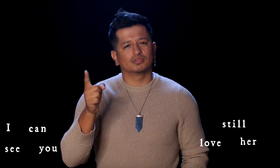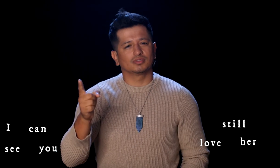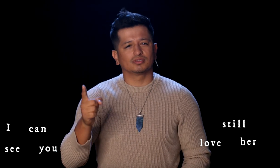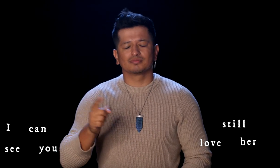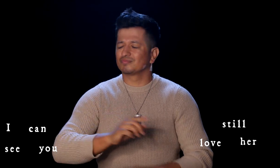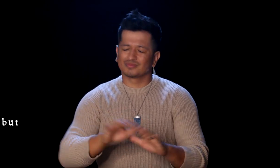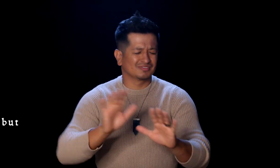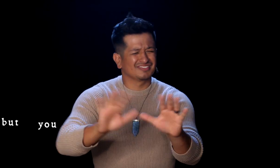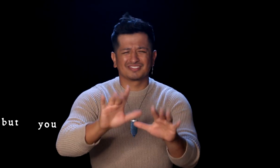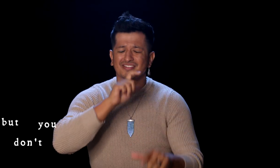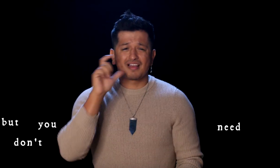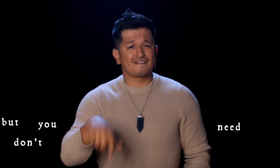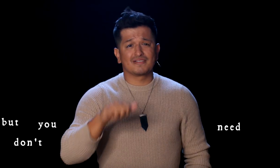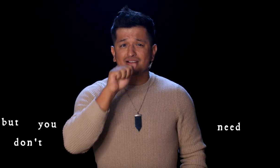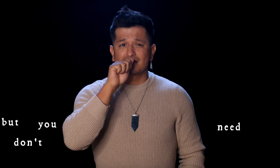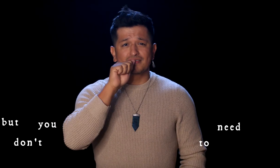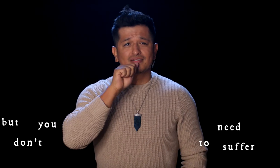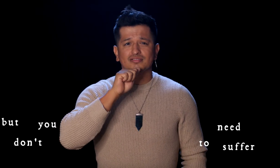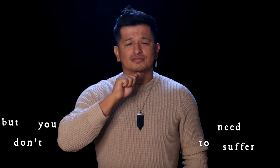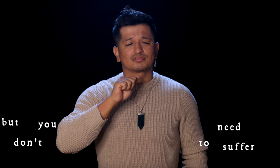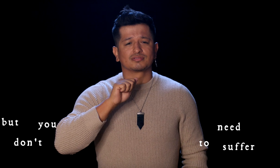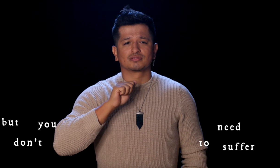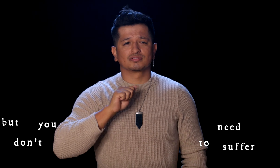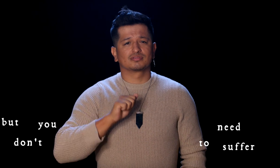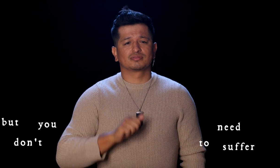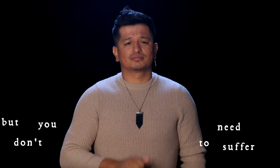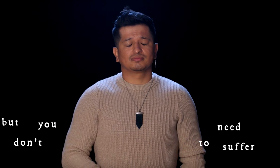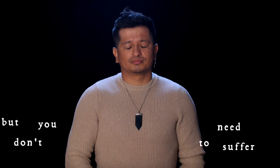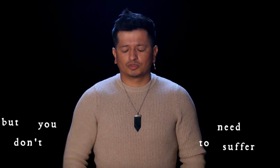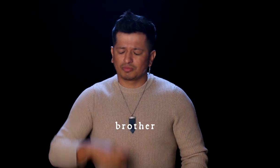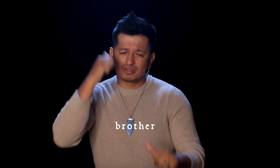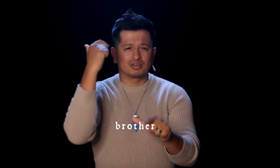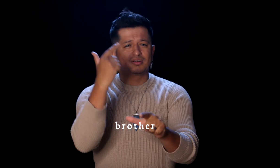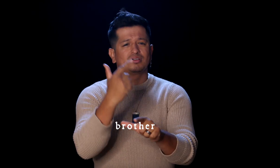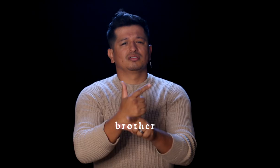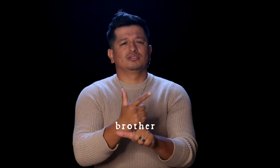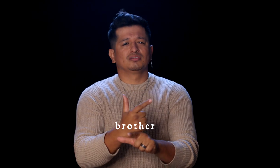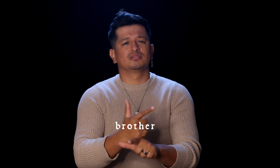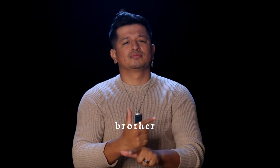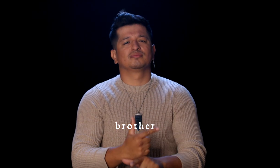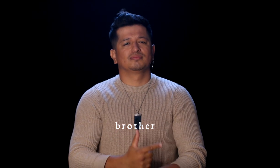But you don't need to suffer, brother